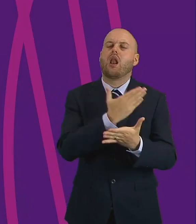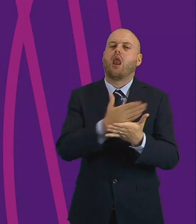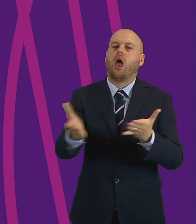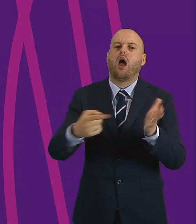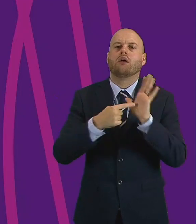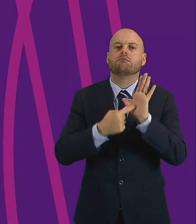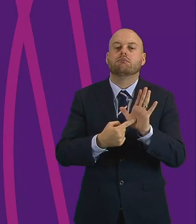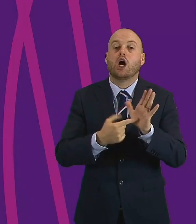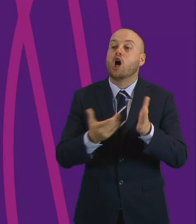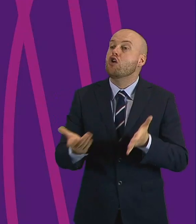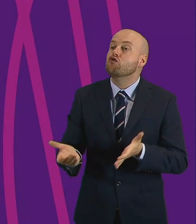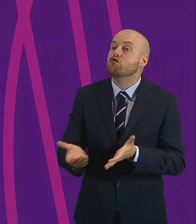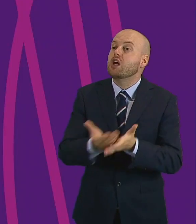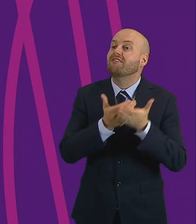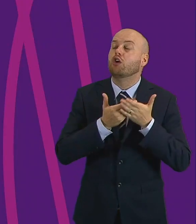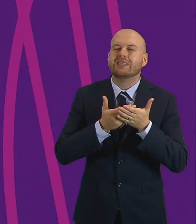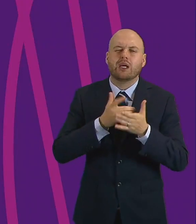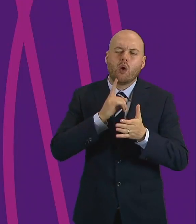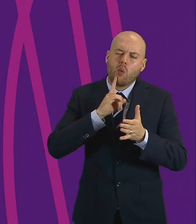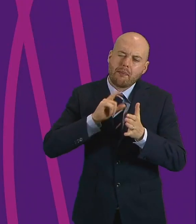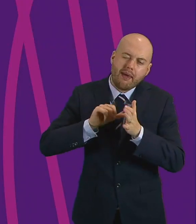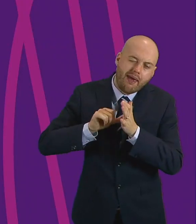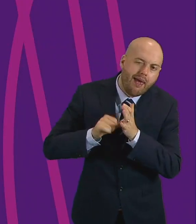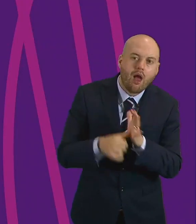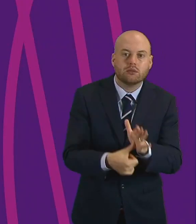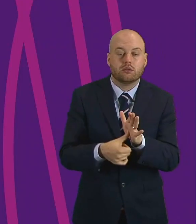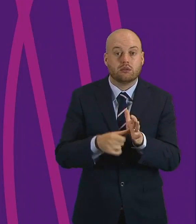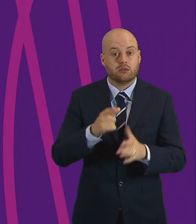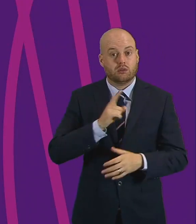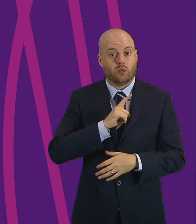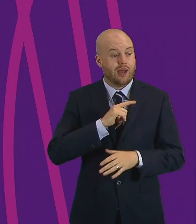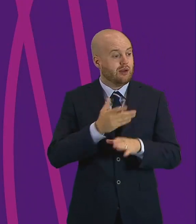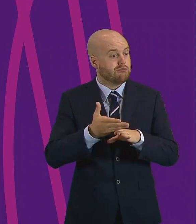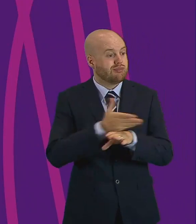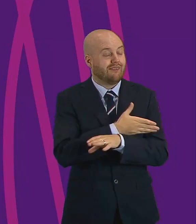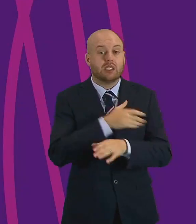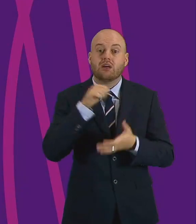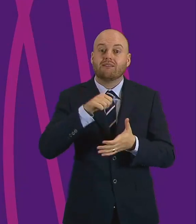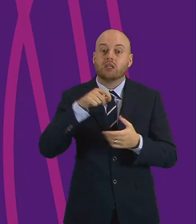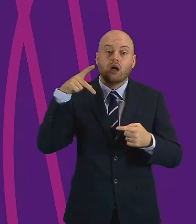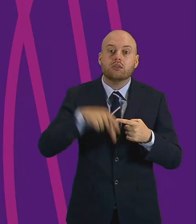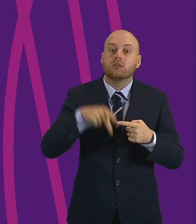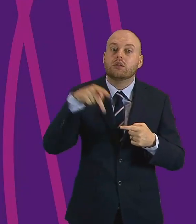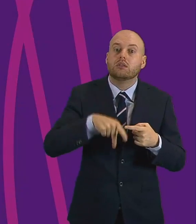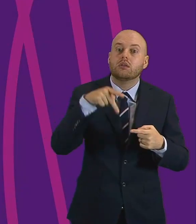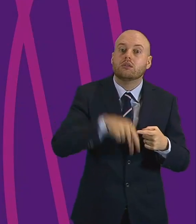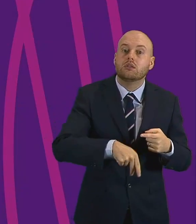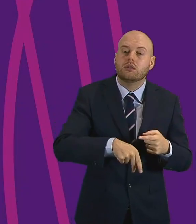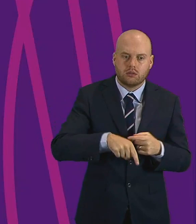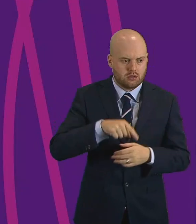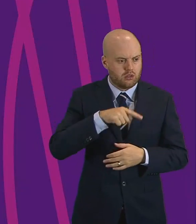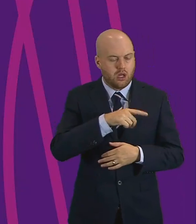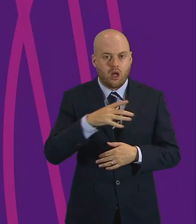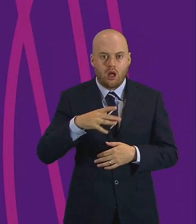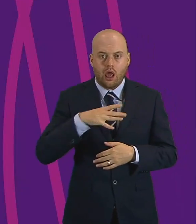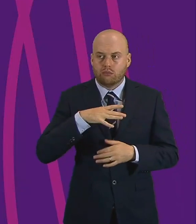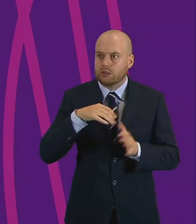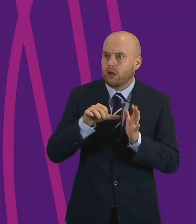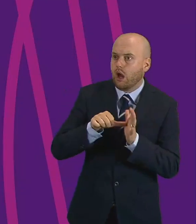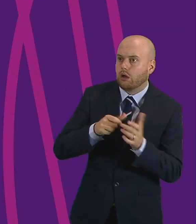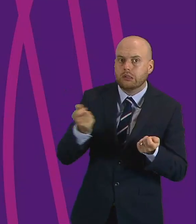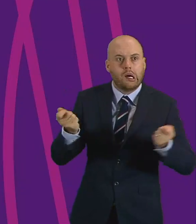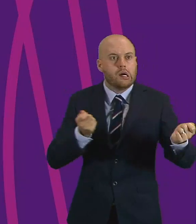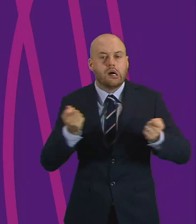even harder because the previous funding cuts that Jackie Bailey mentioned are already making them having to make difficult